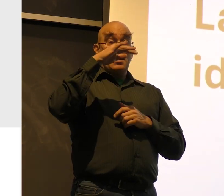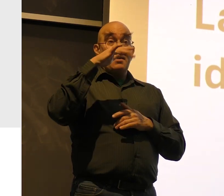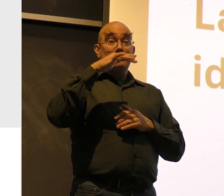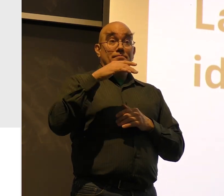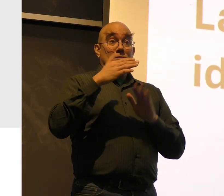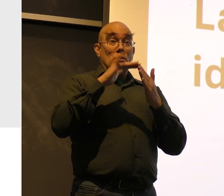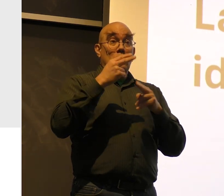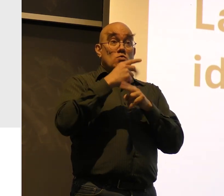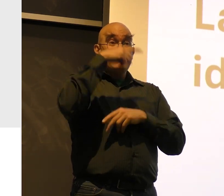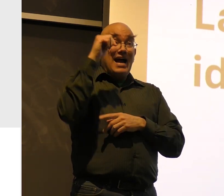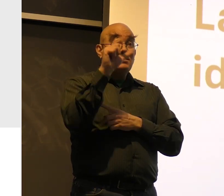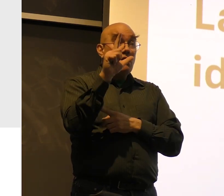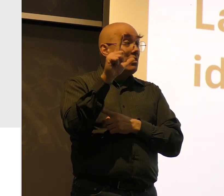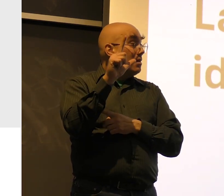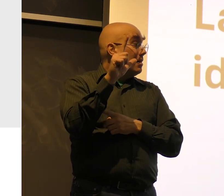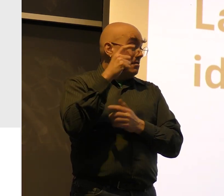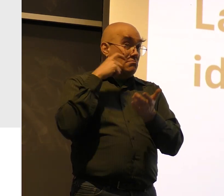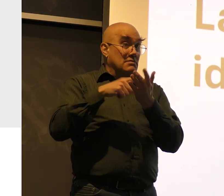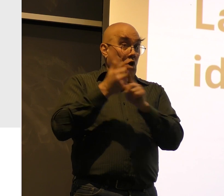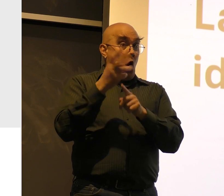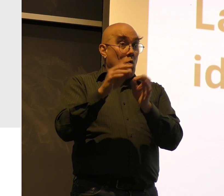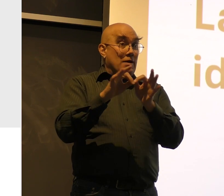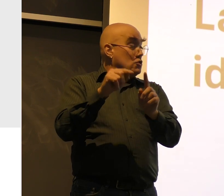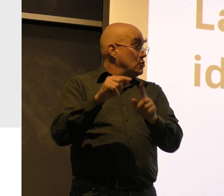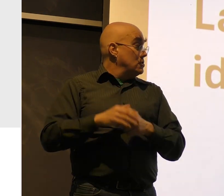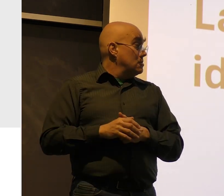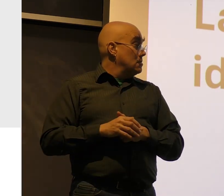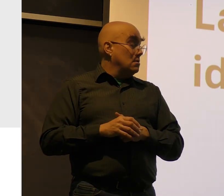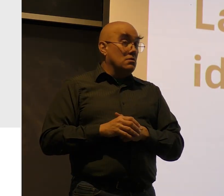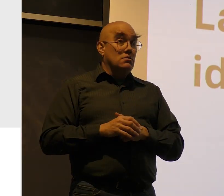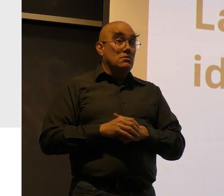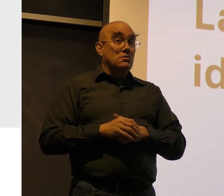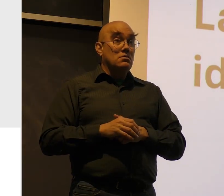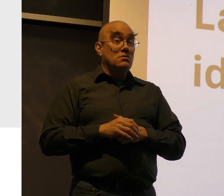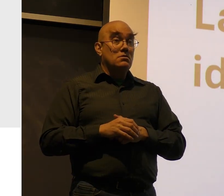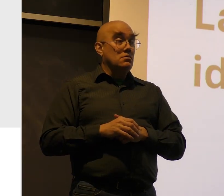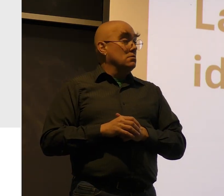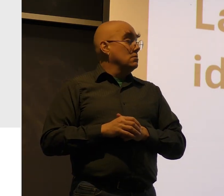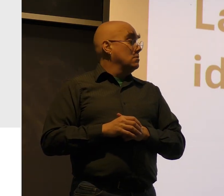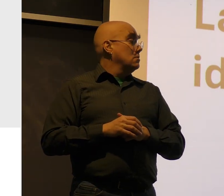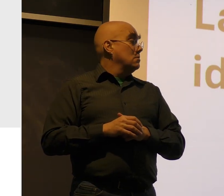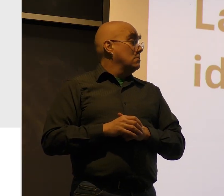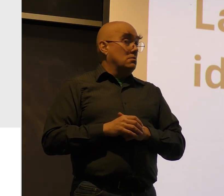Same thing goes with communities that use Black American Sign Language. It's recognized as its own language now.